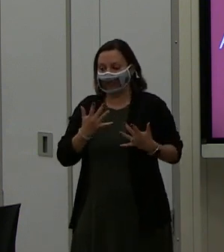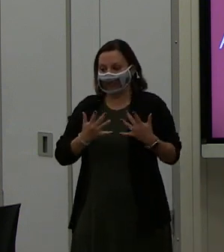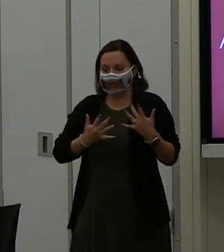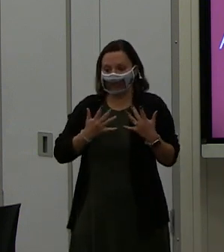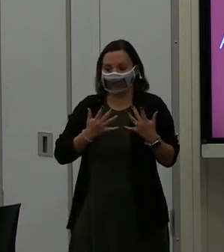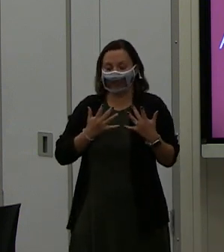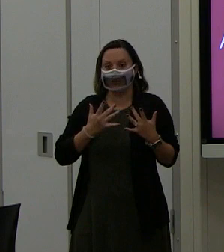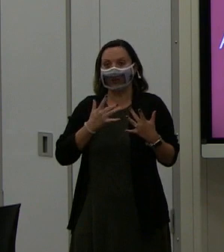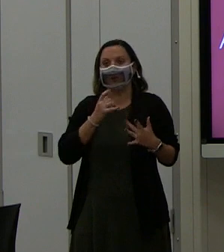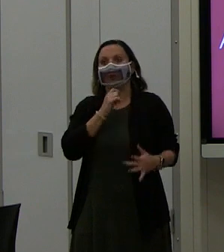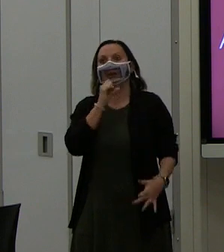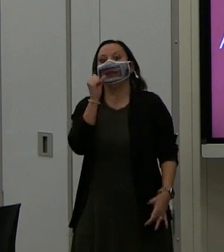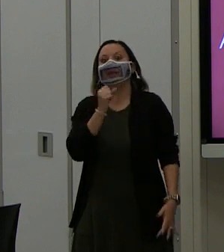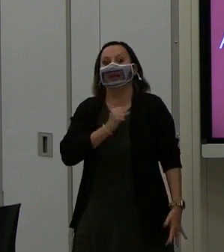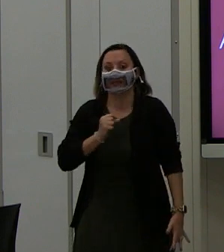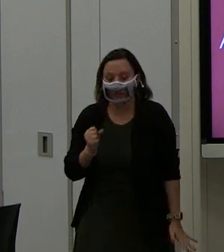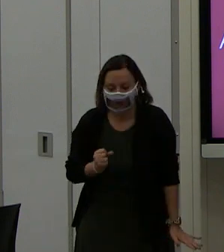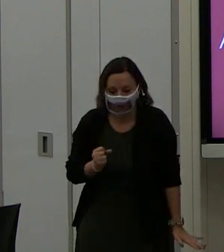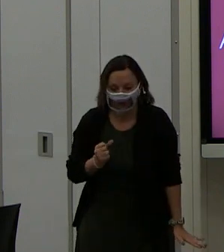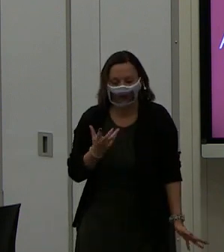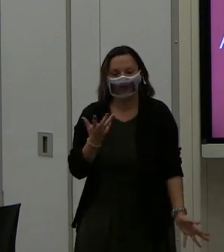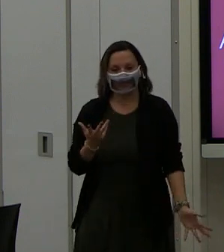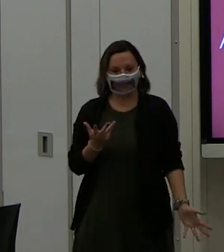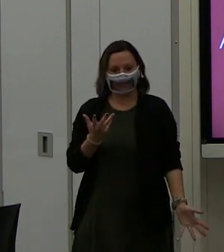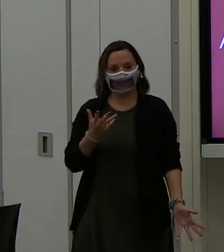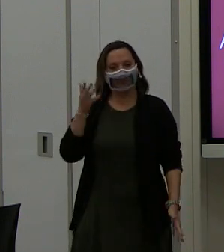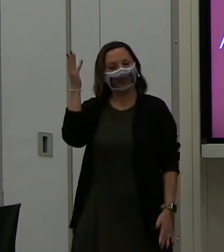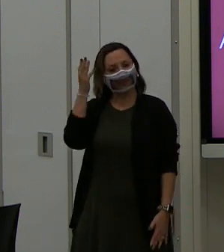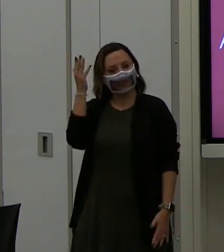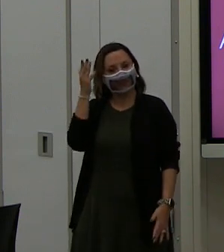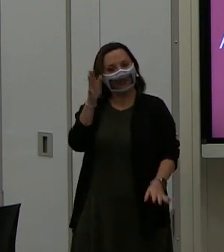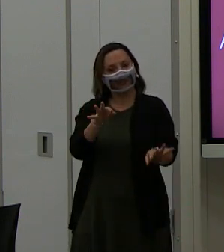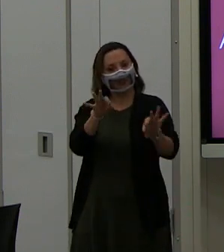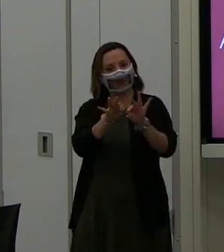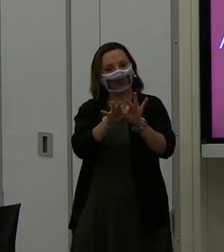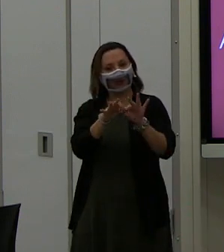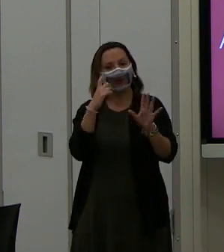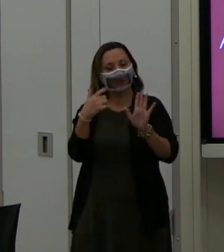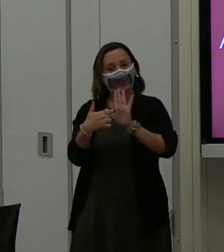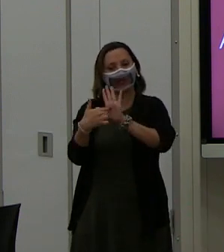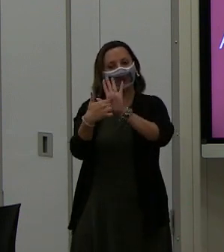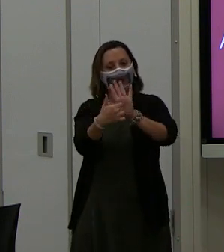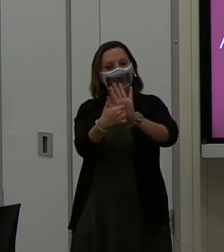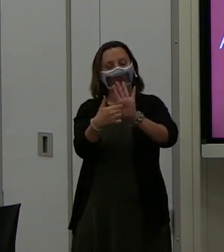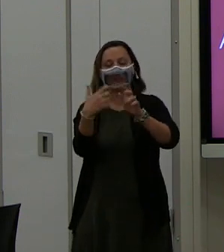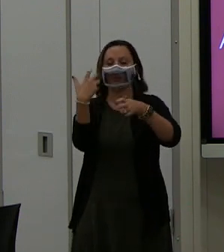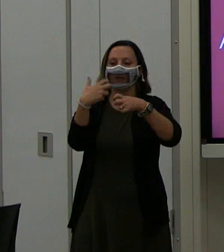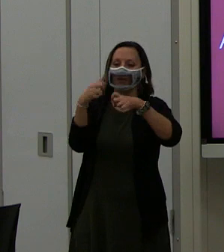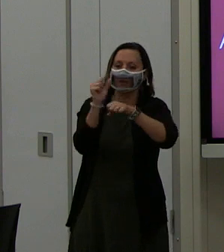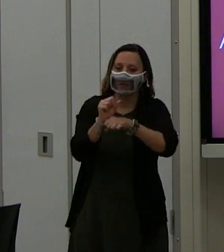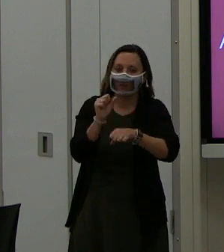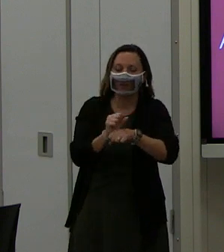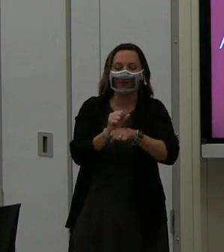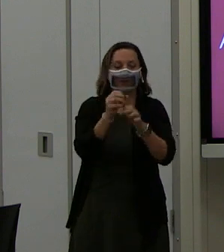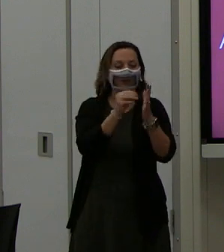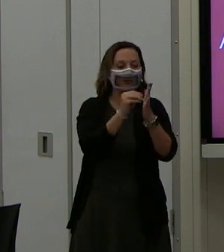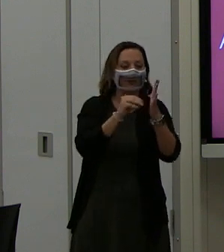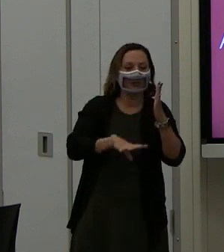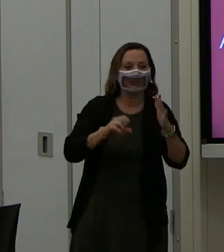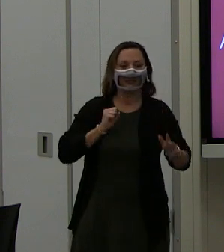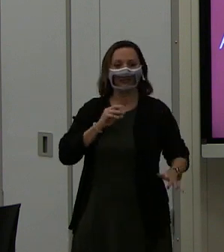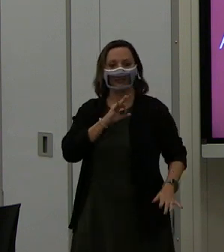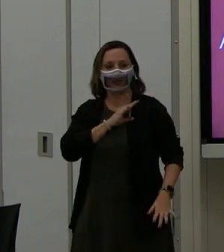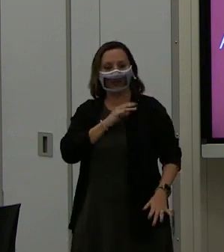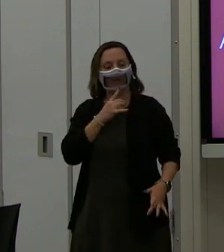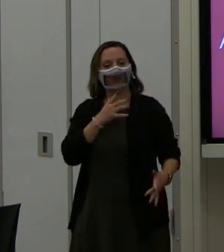downright ancient. However, its presentation is important as we capture a portion of the hard work our students and staff have put forth to